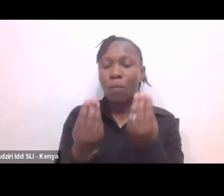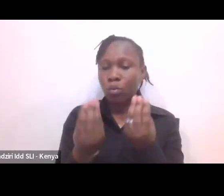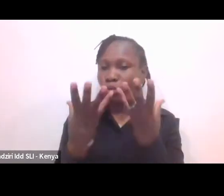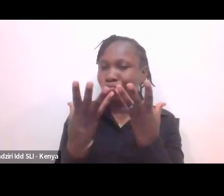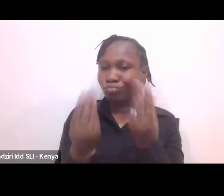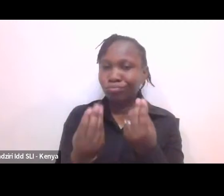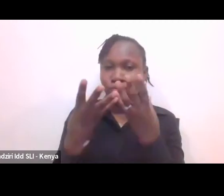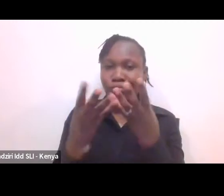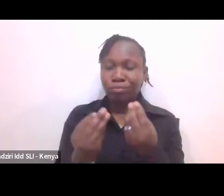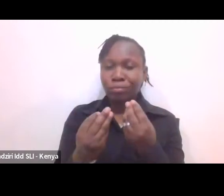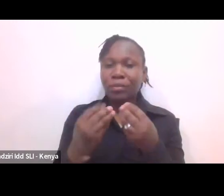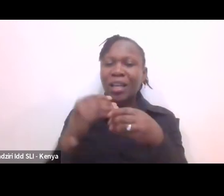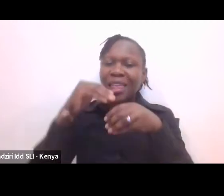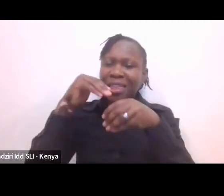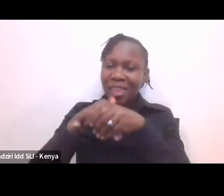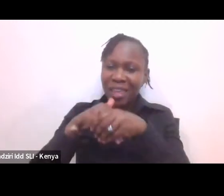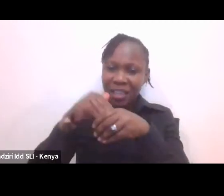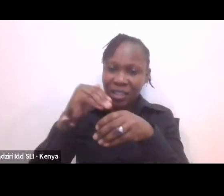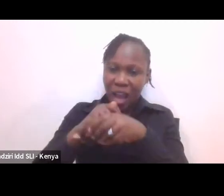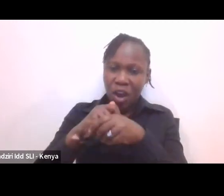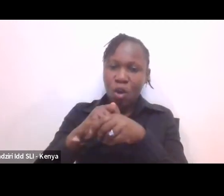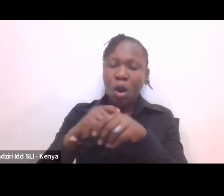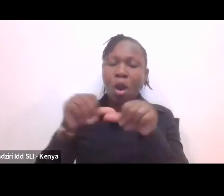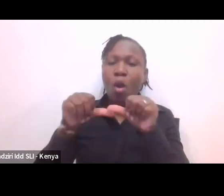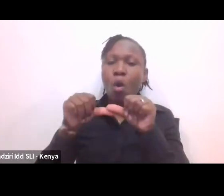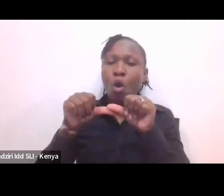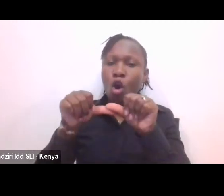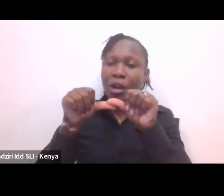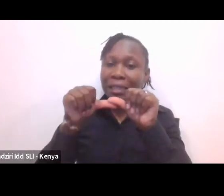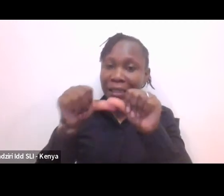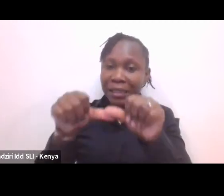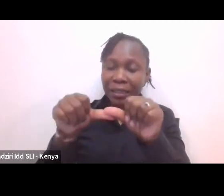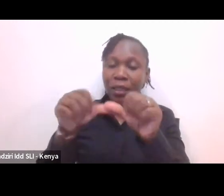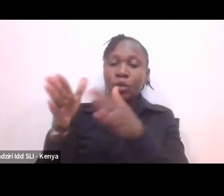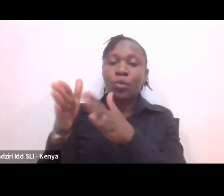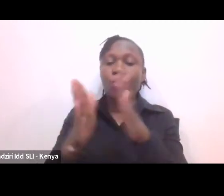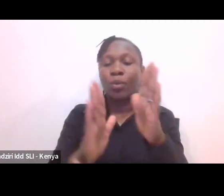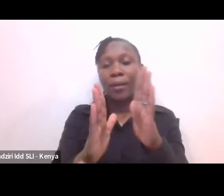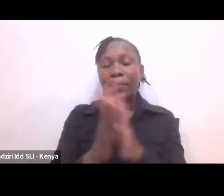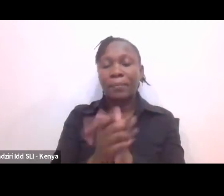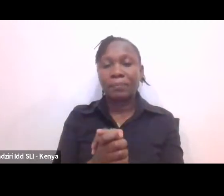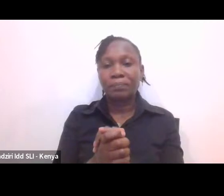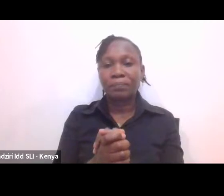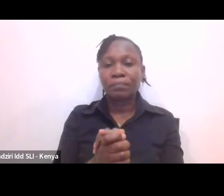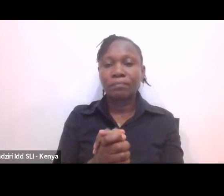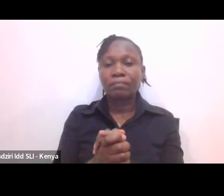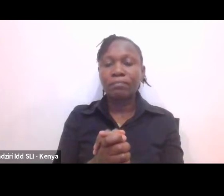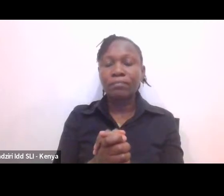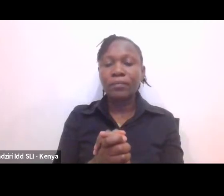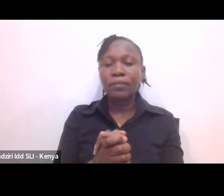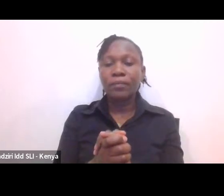internally consistent, and pragmatic. It's the phrase,